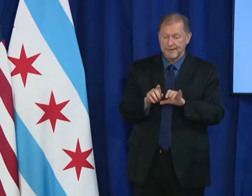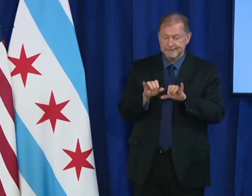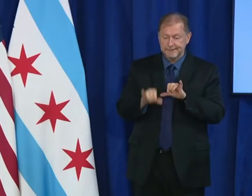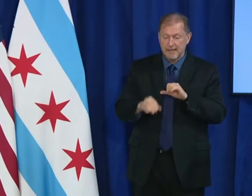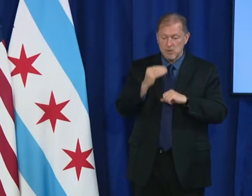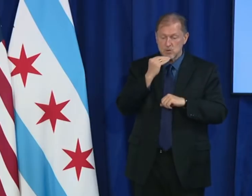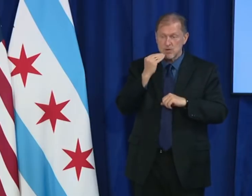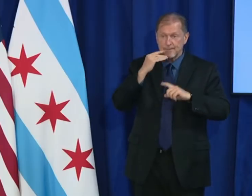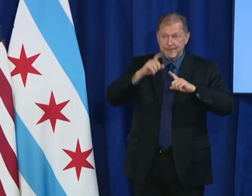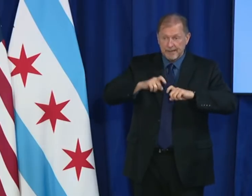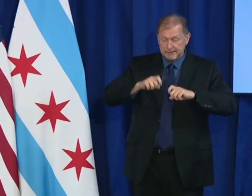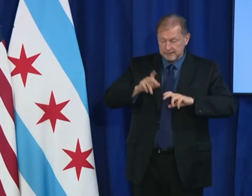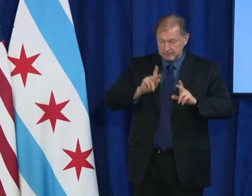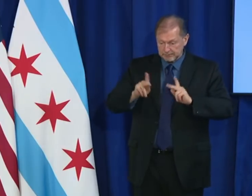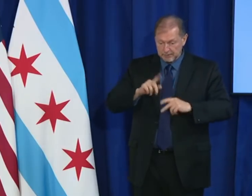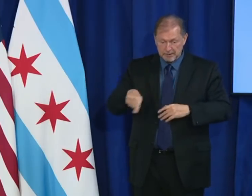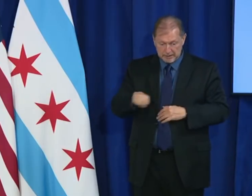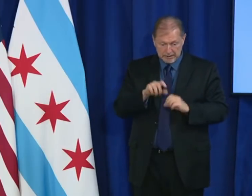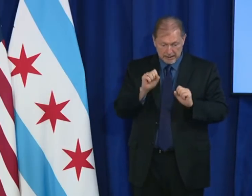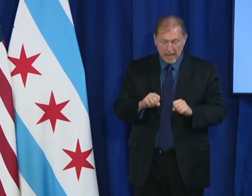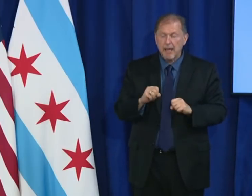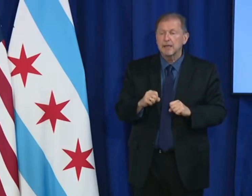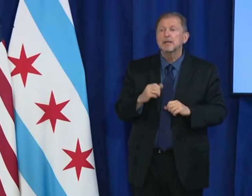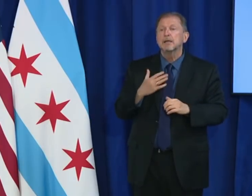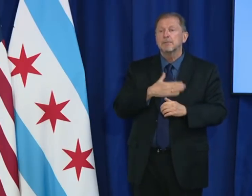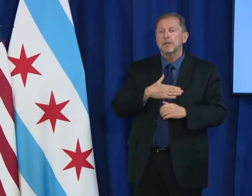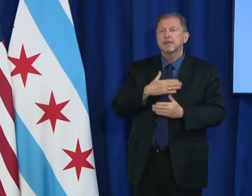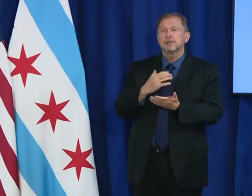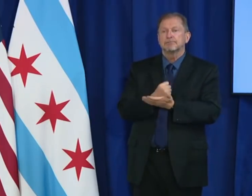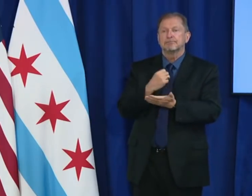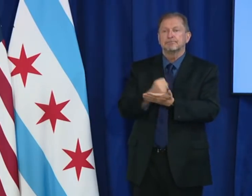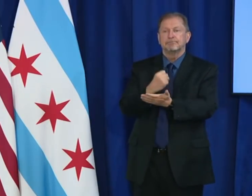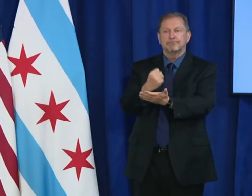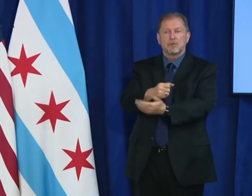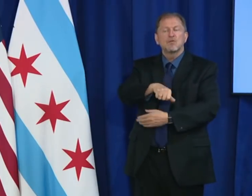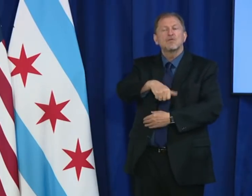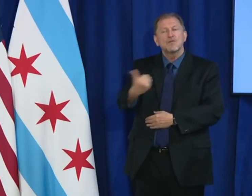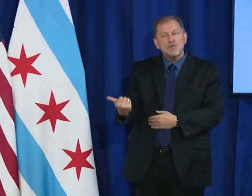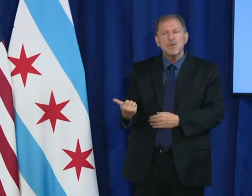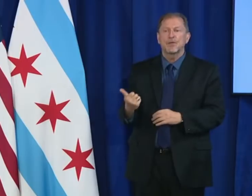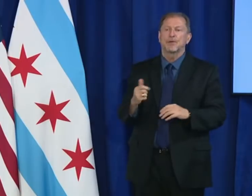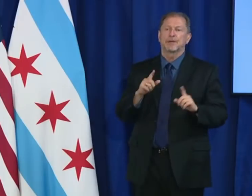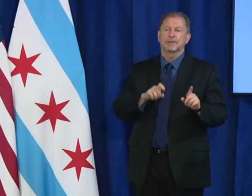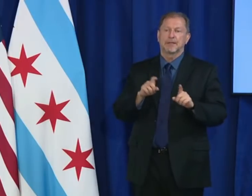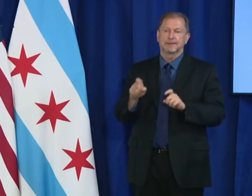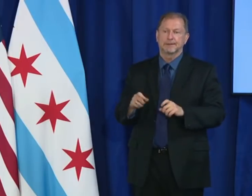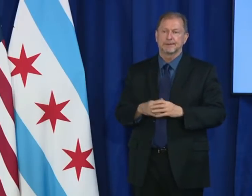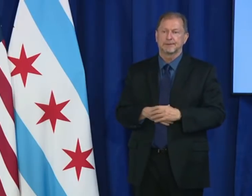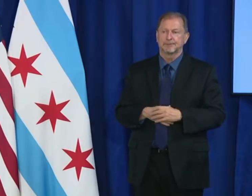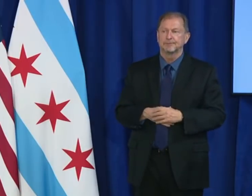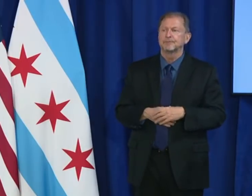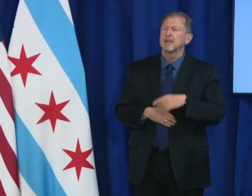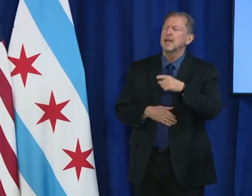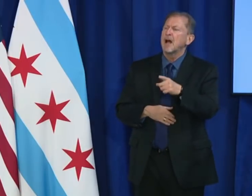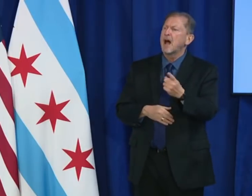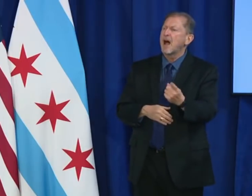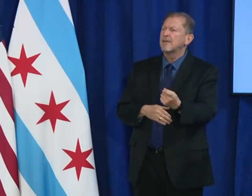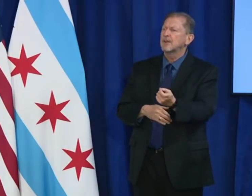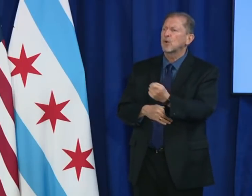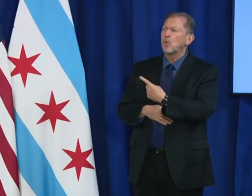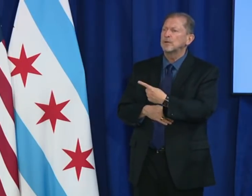other options, we'd like to encourage them to use those as well. Okay. I have a question here from Fox.